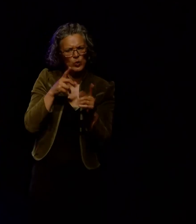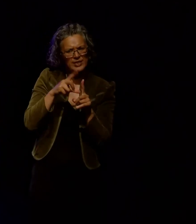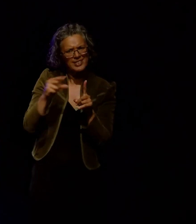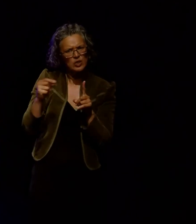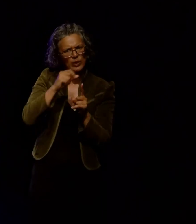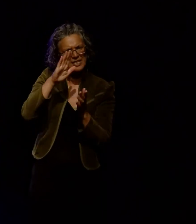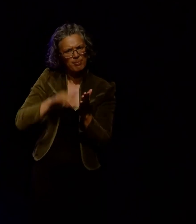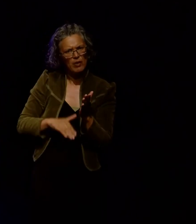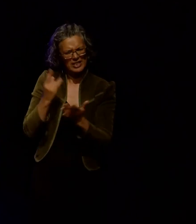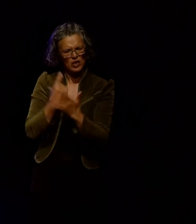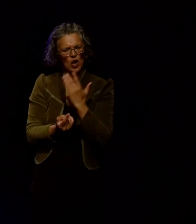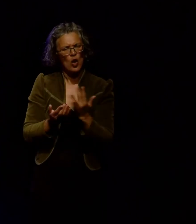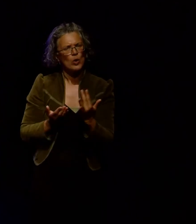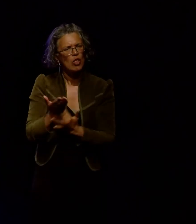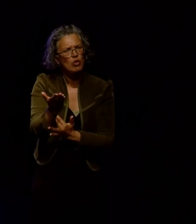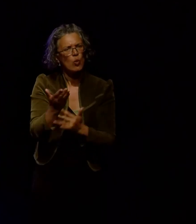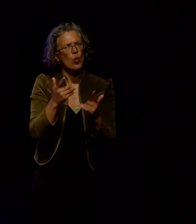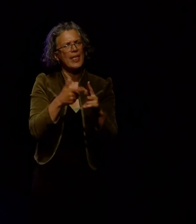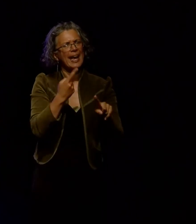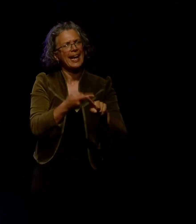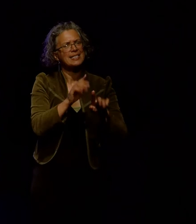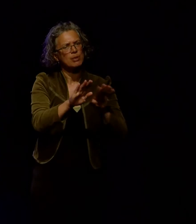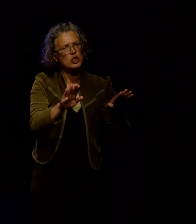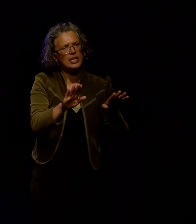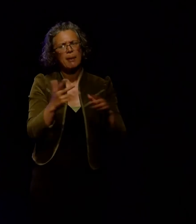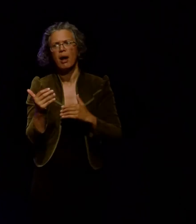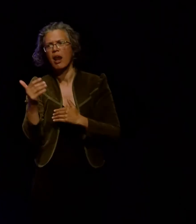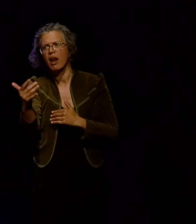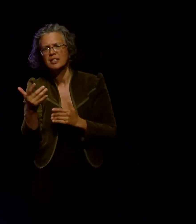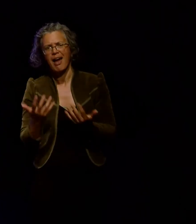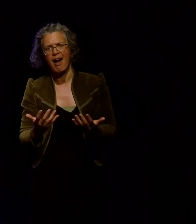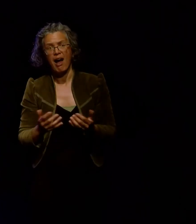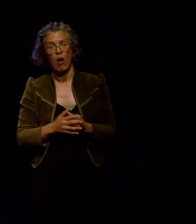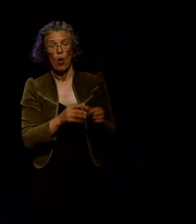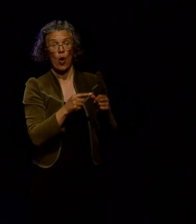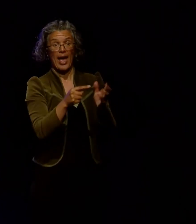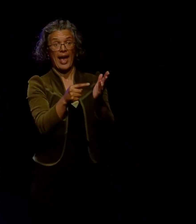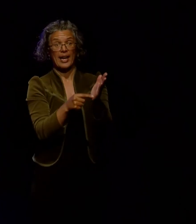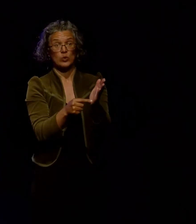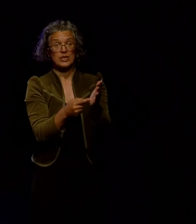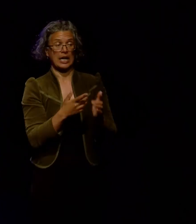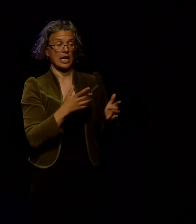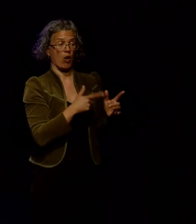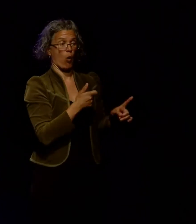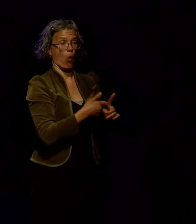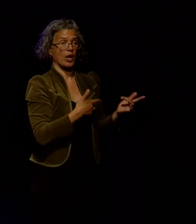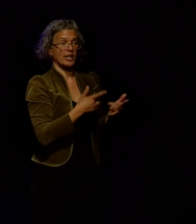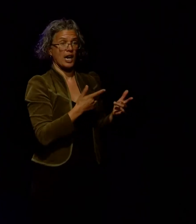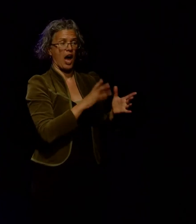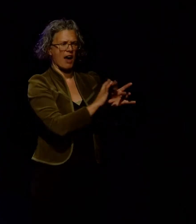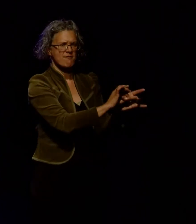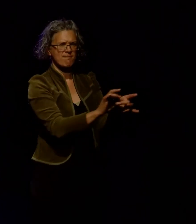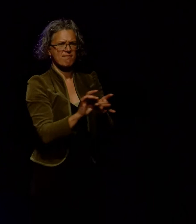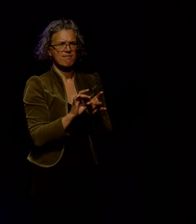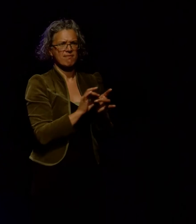the exhibition, but where and how? Bringing on AUT and Auckland Live as partners ensured the interactive was able